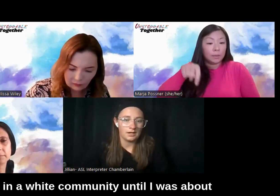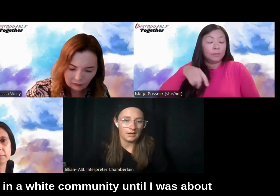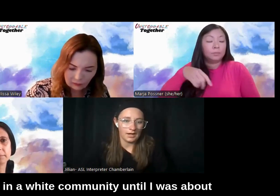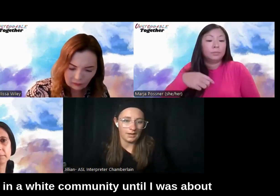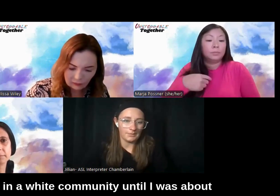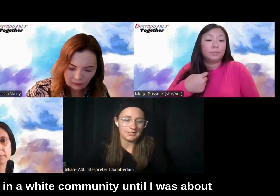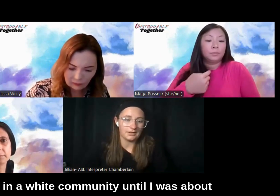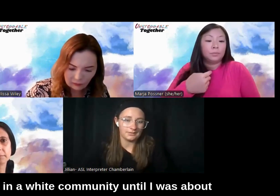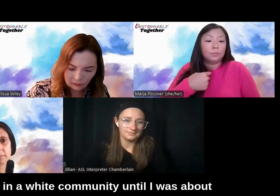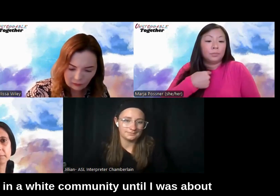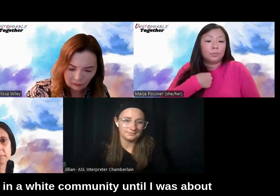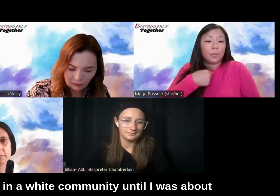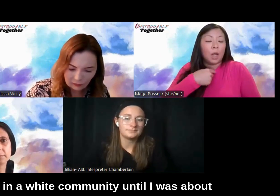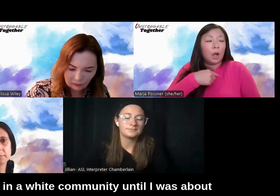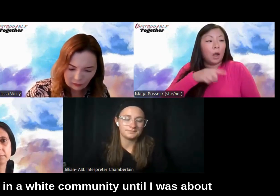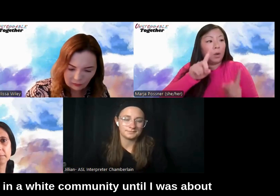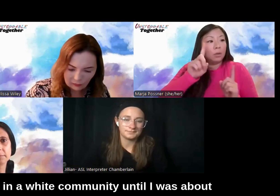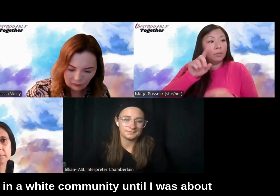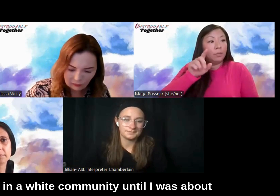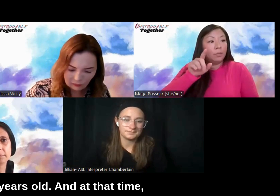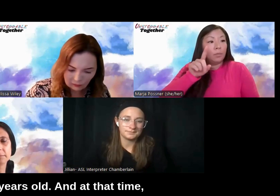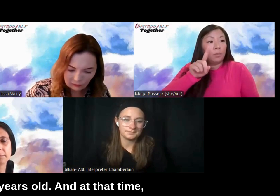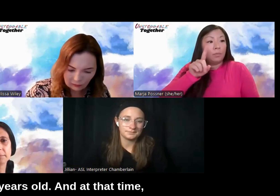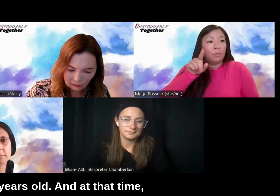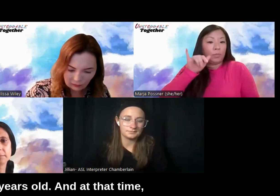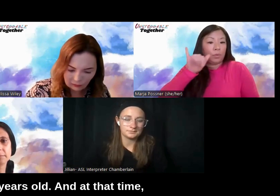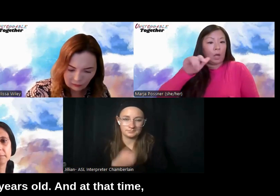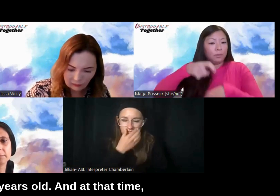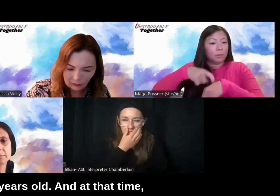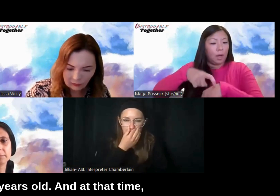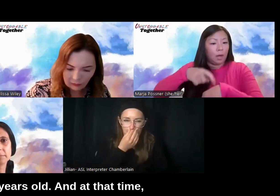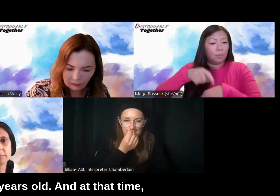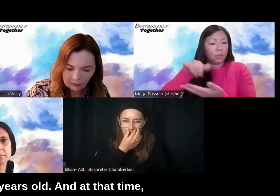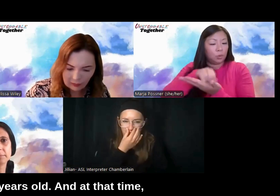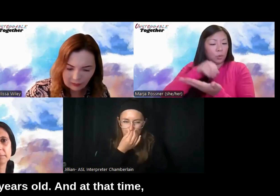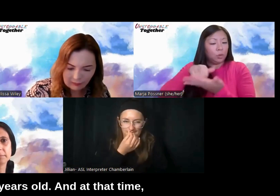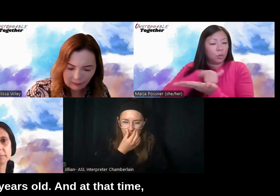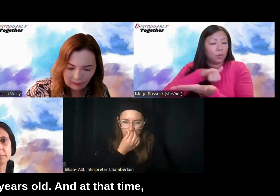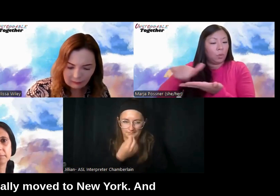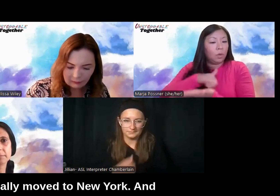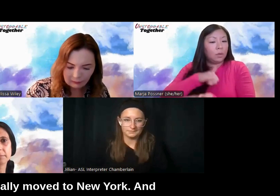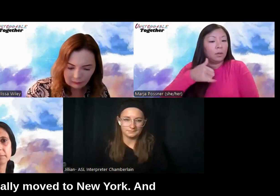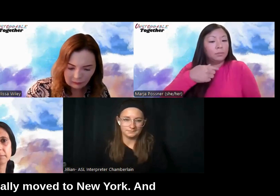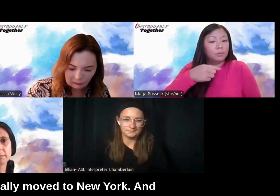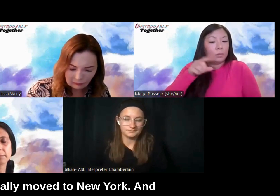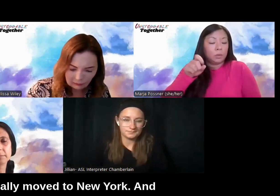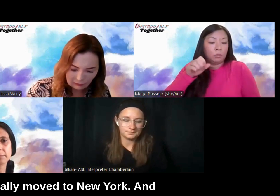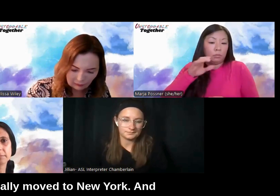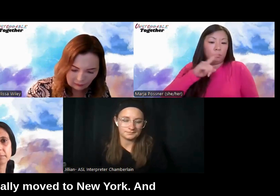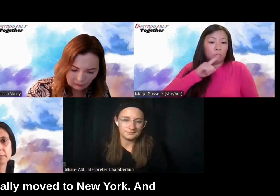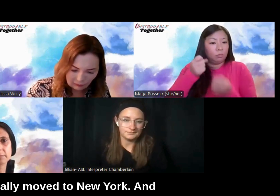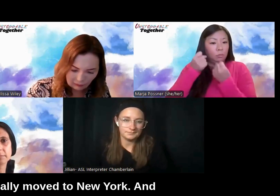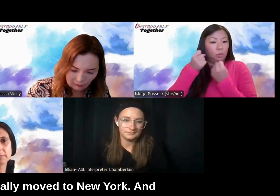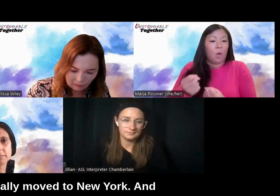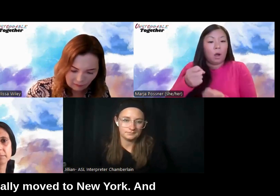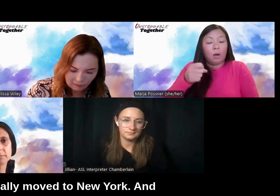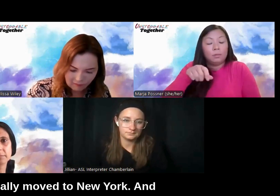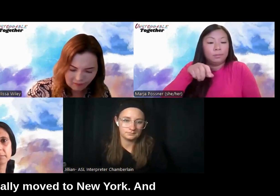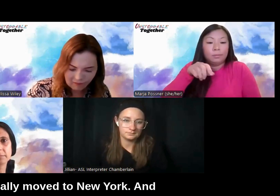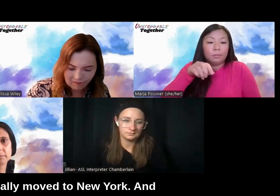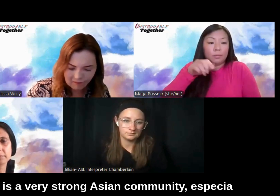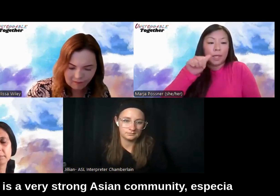I was immersed in a white until community until I was about 18 years old. And at that time, I actually moved to New